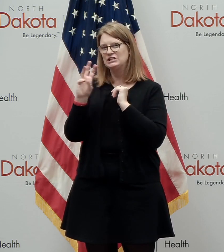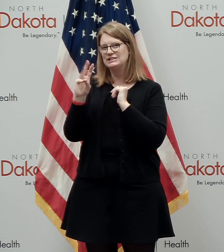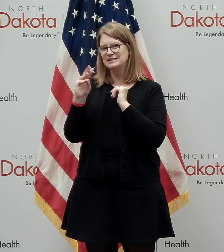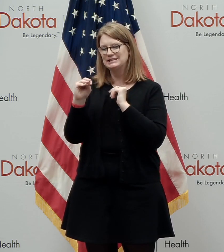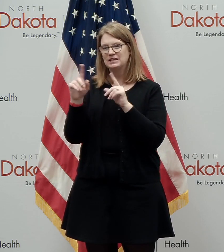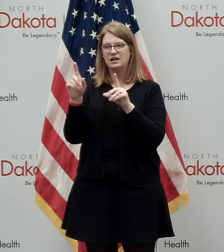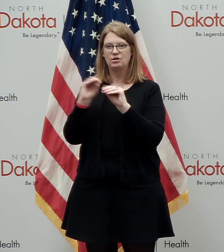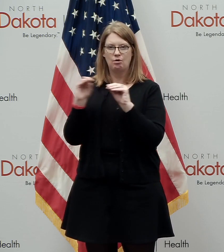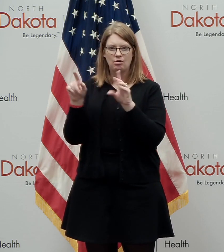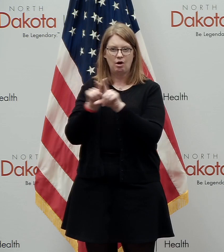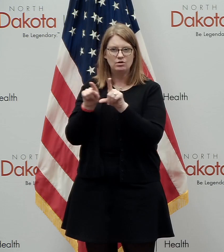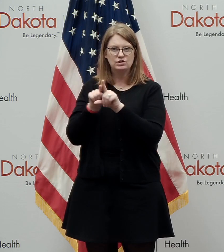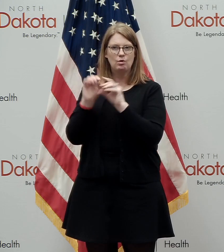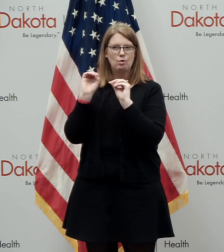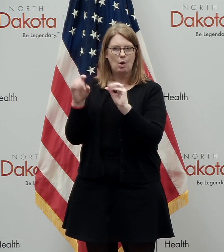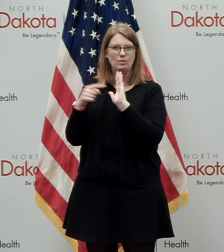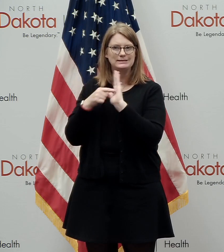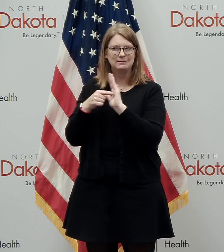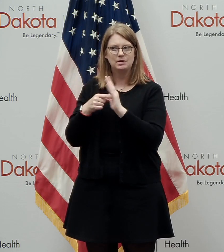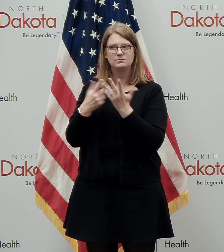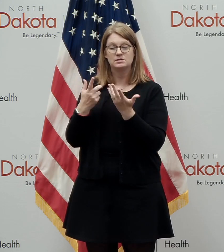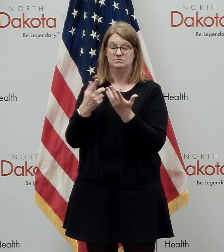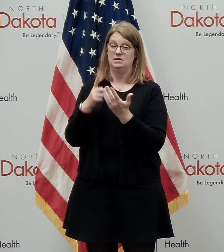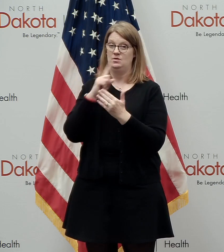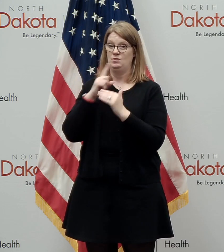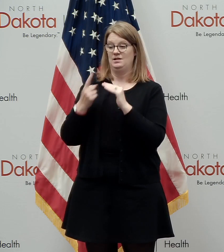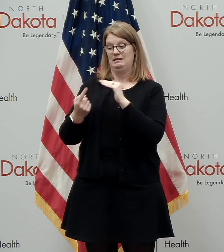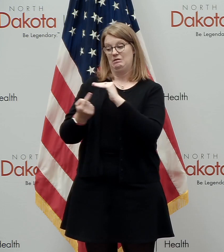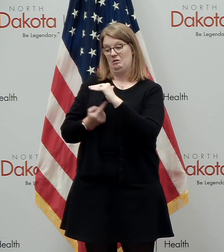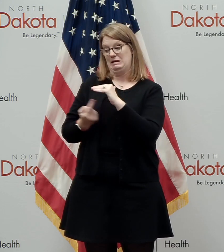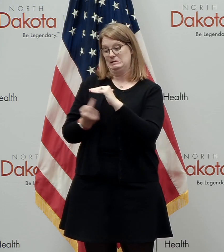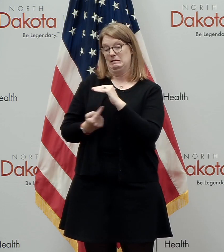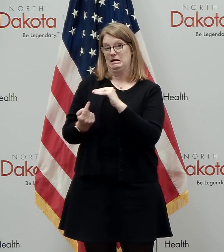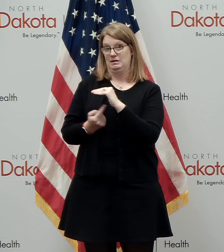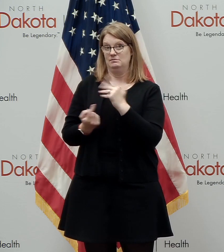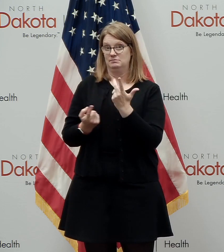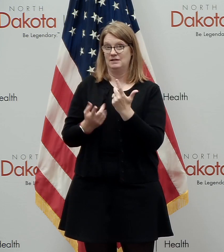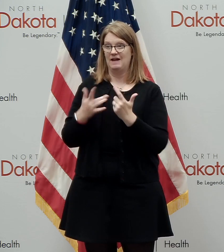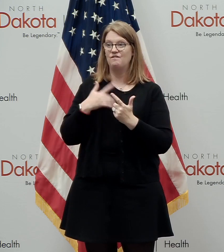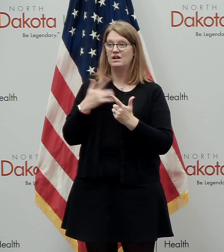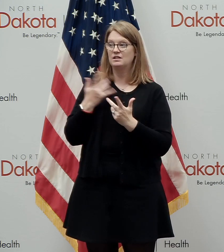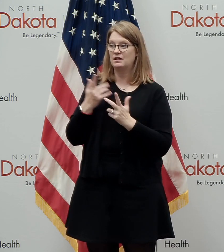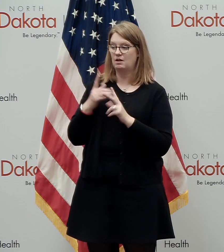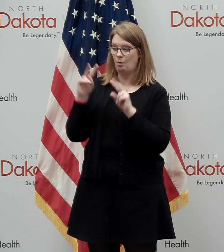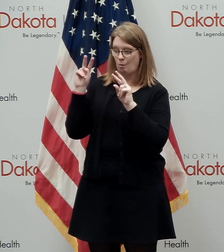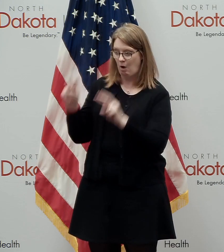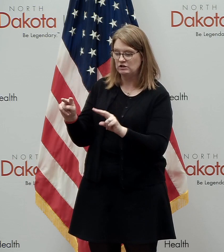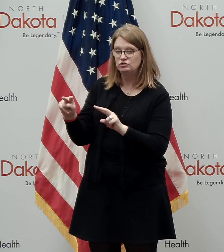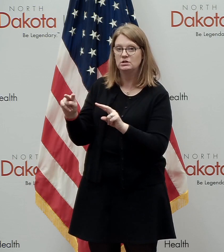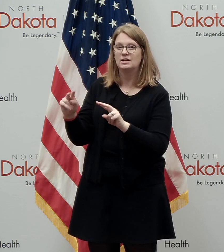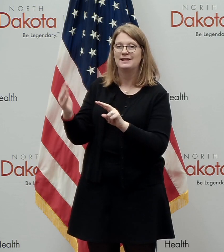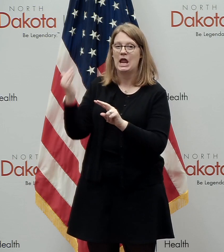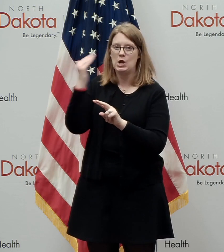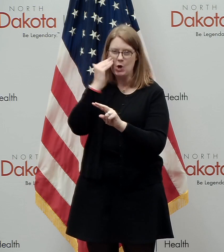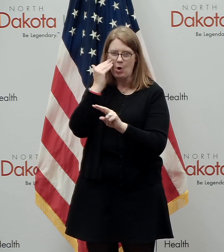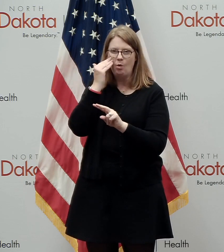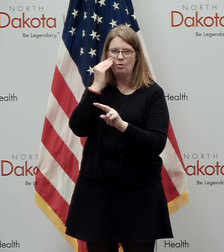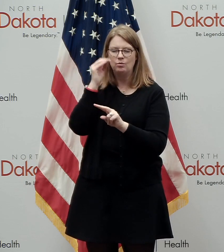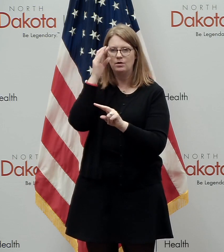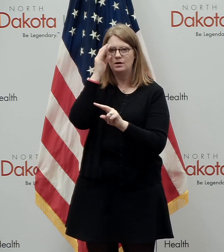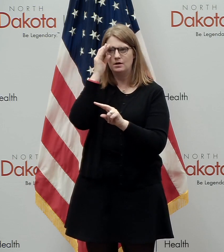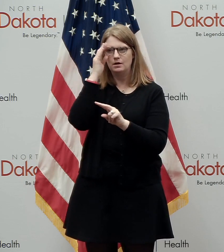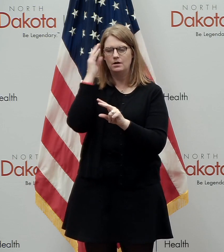asymptomatic, and they're doing a great job isolating. I mean, I feel like that they're really on top of it up there in terms of, and we're